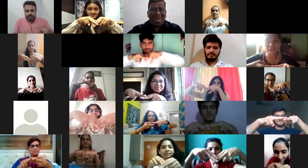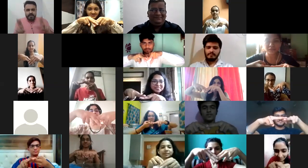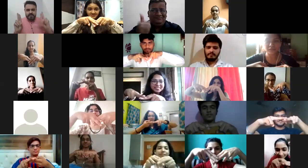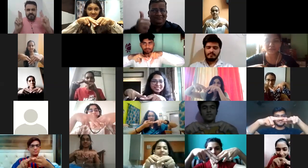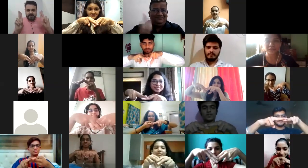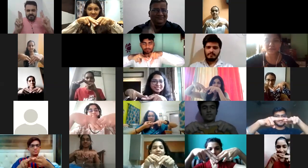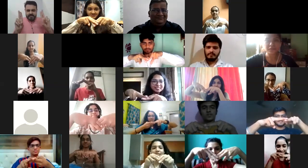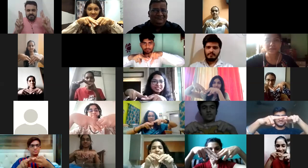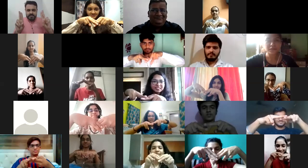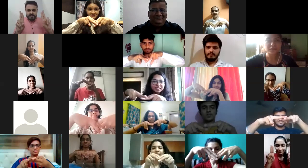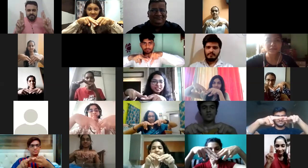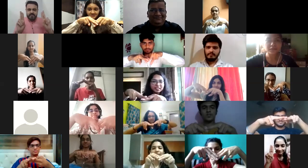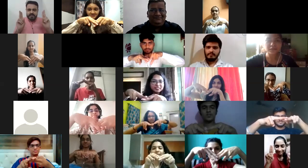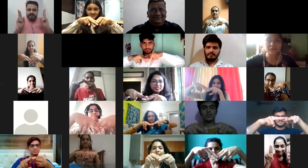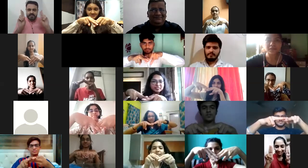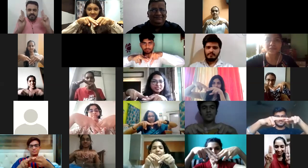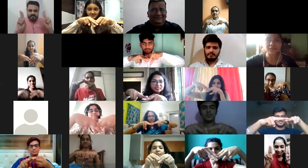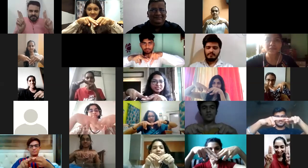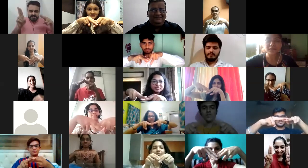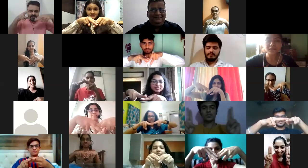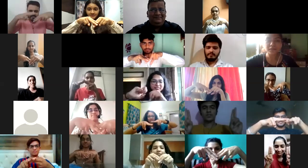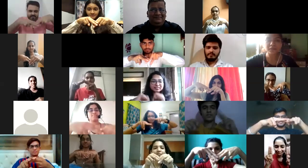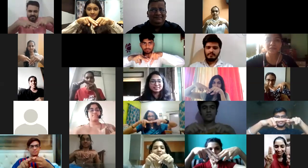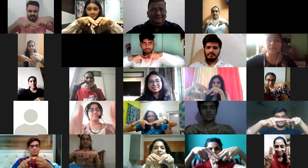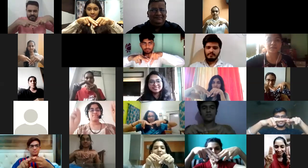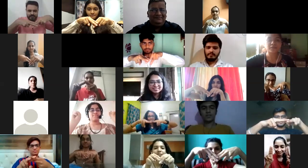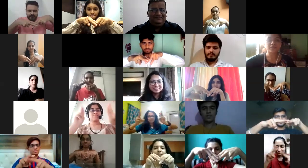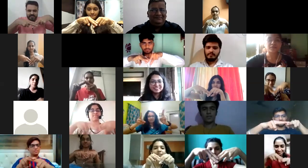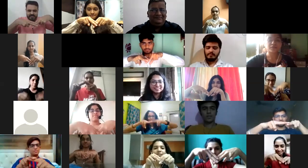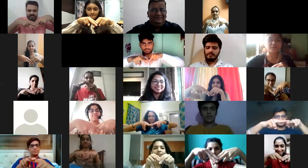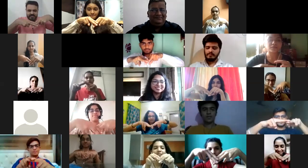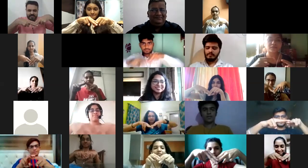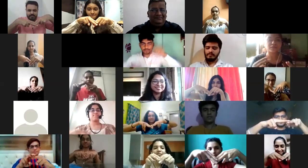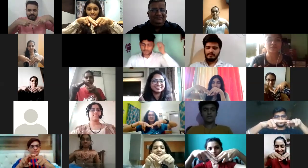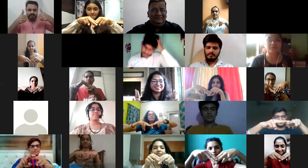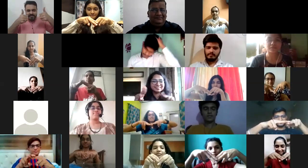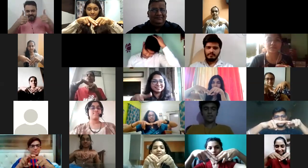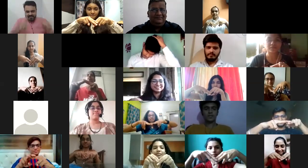Noma, I can see you. Take this. Let's put them together. Take perfect.